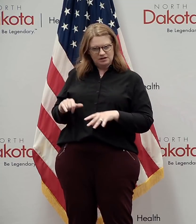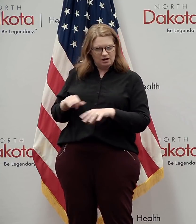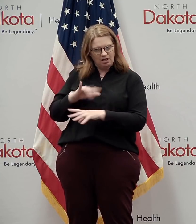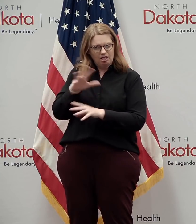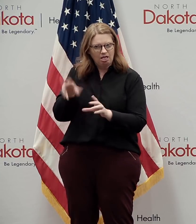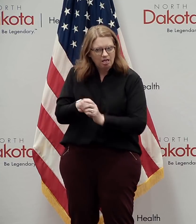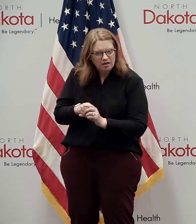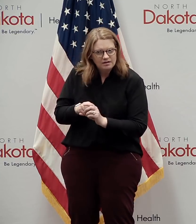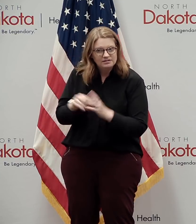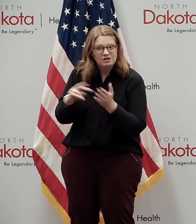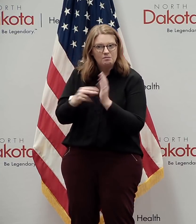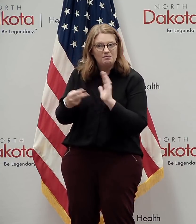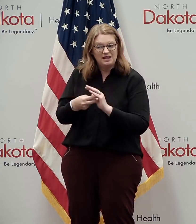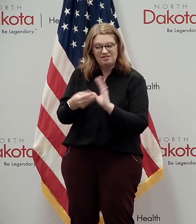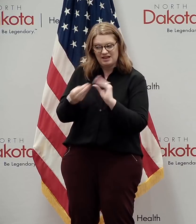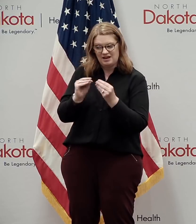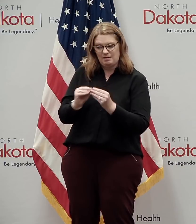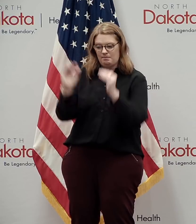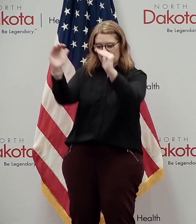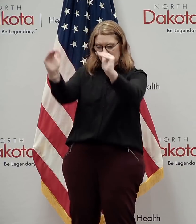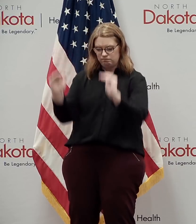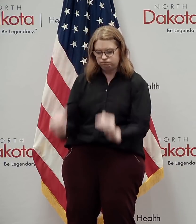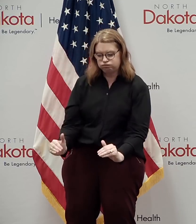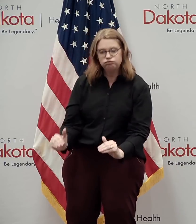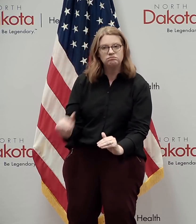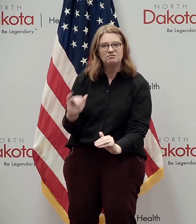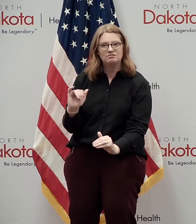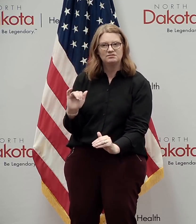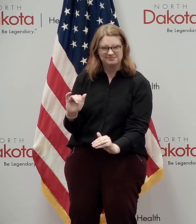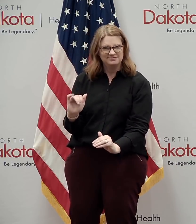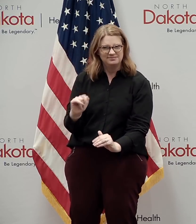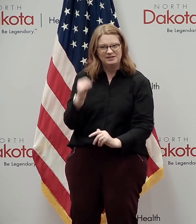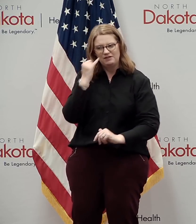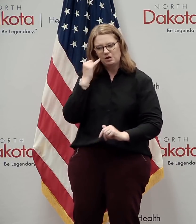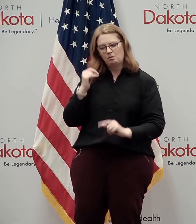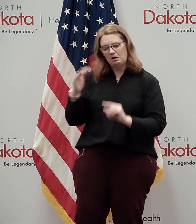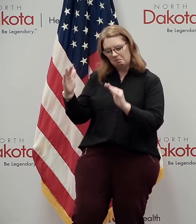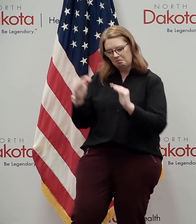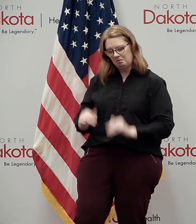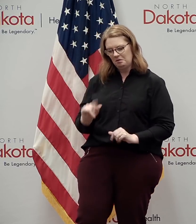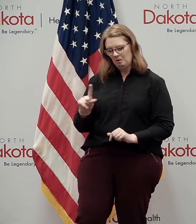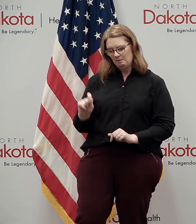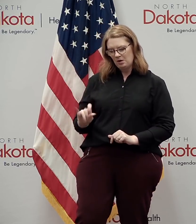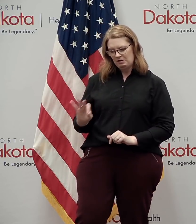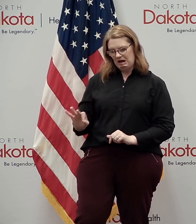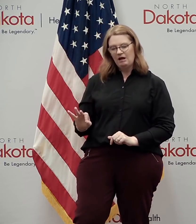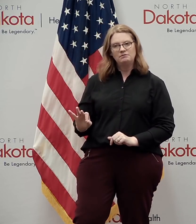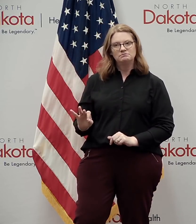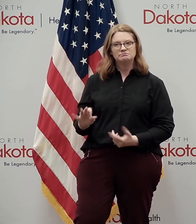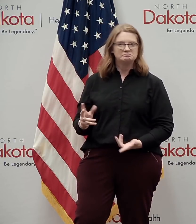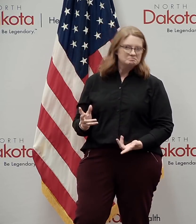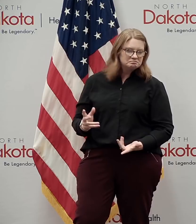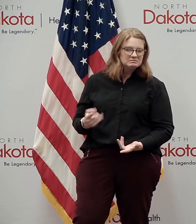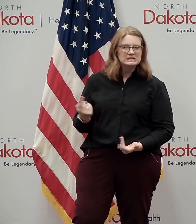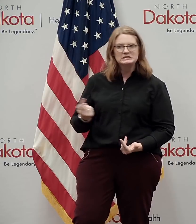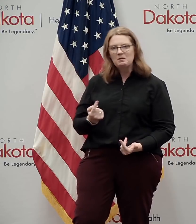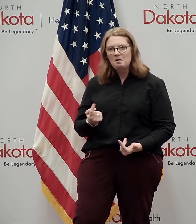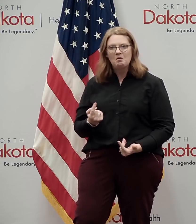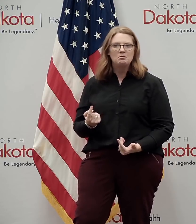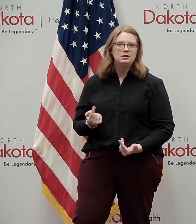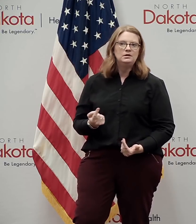to artificially lower our number below 3.8, if we were trying to get it down to 1.9, what it is, because somehow we thought we